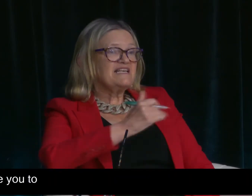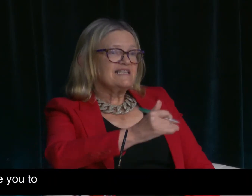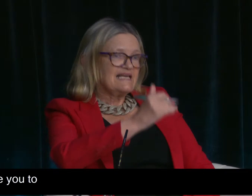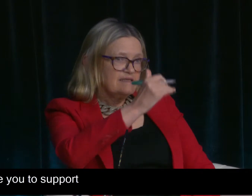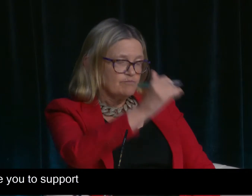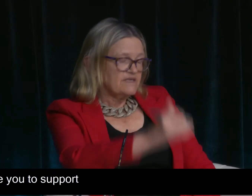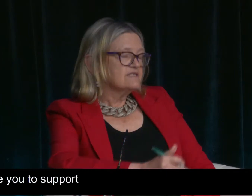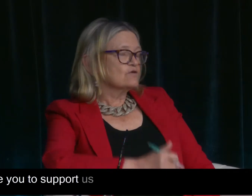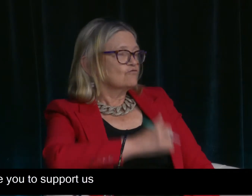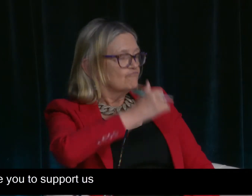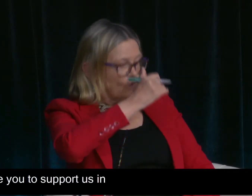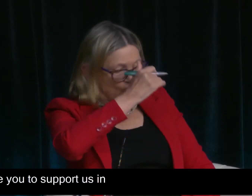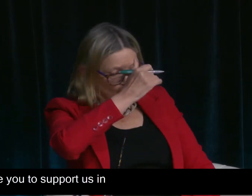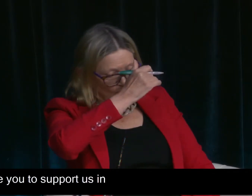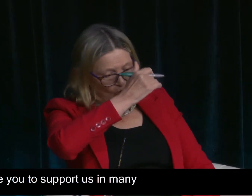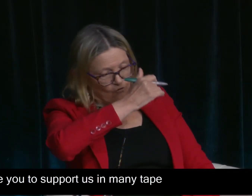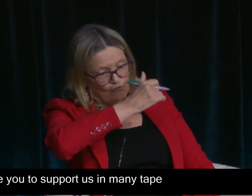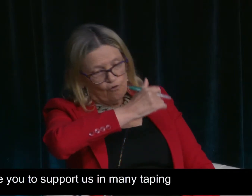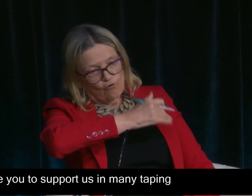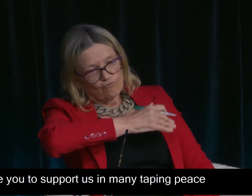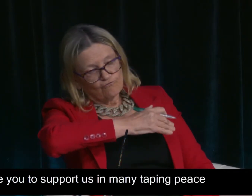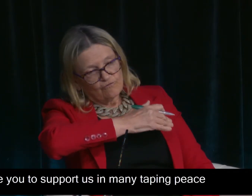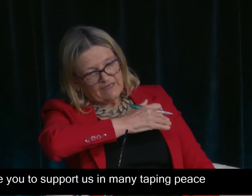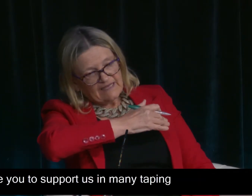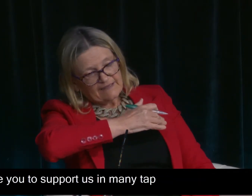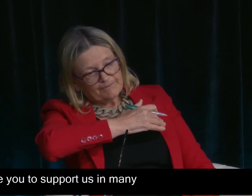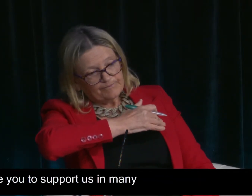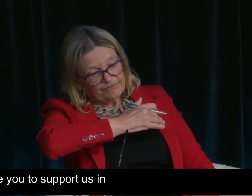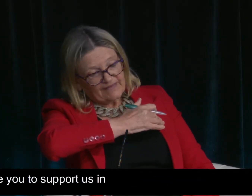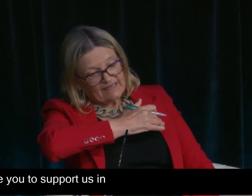in maintaining peace or